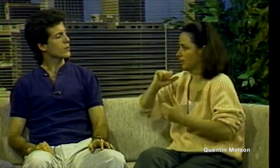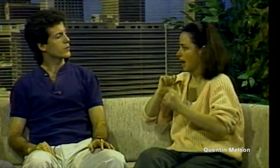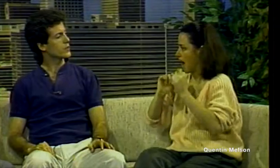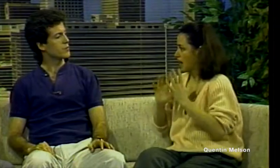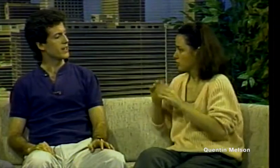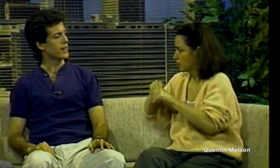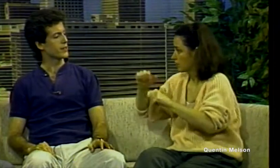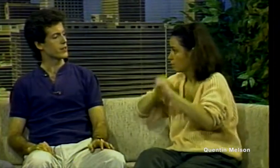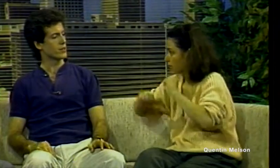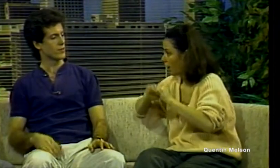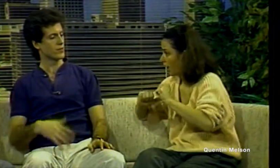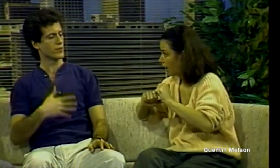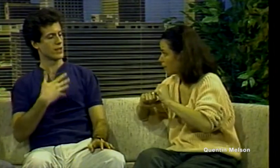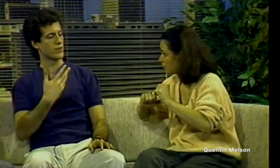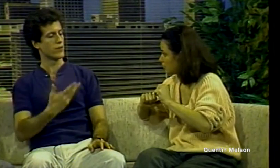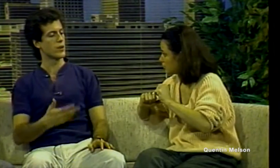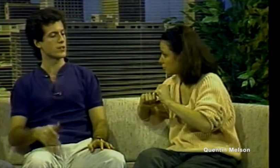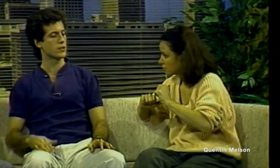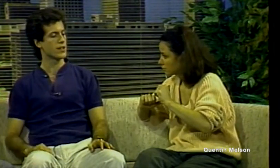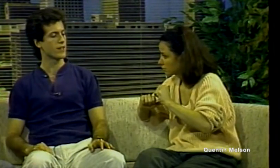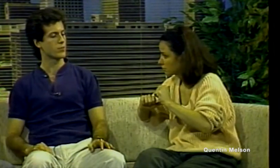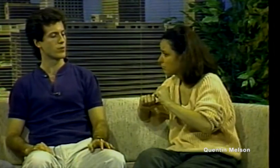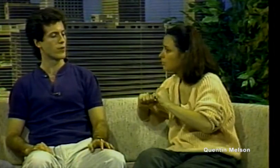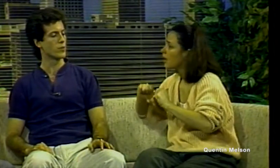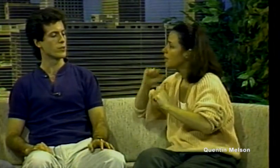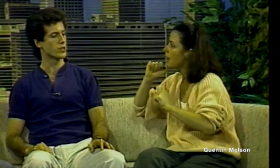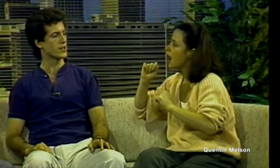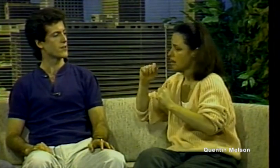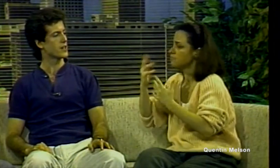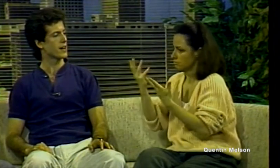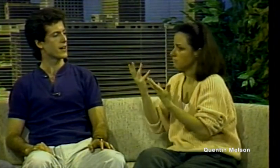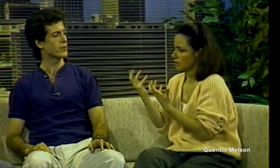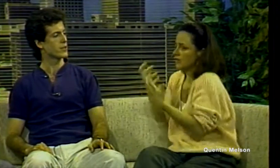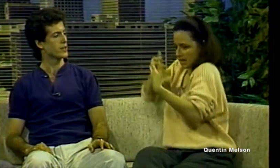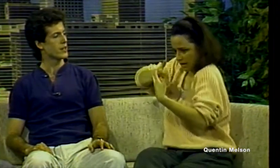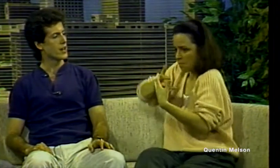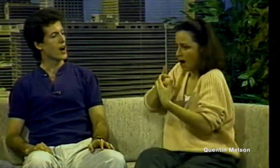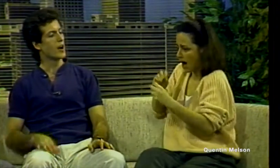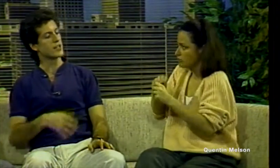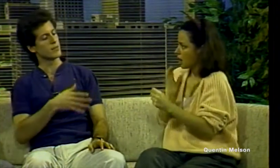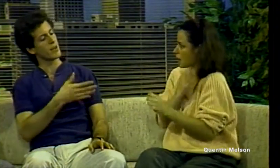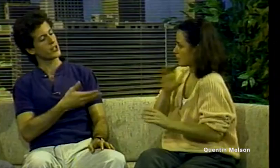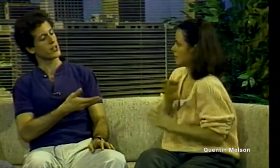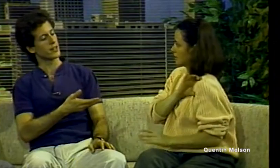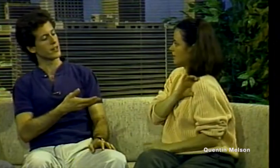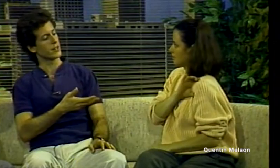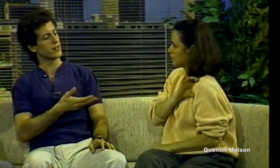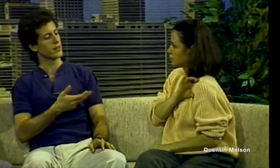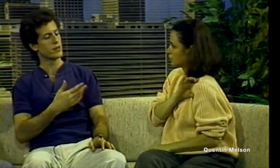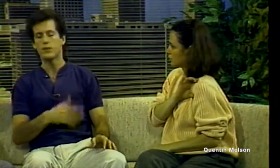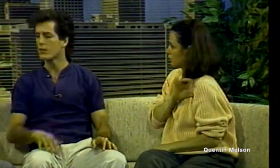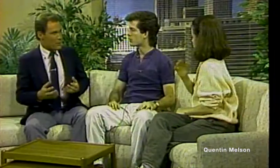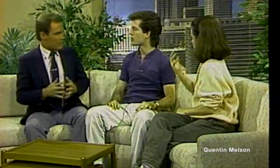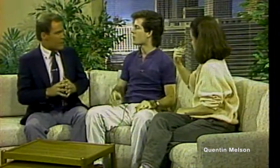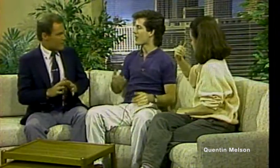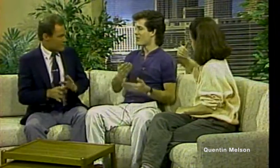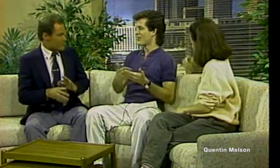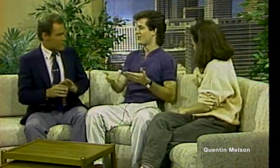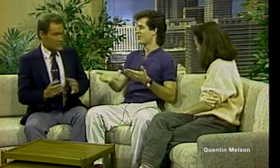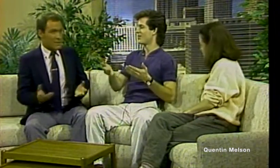The speaking actors give a voice to the deaf performers, to the deaf sign language. It's a meshing. So those of us who cannot read sign